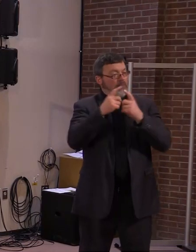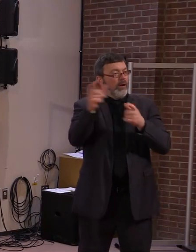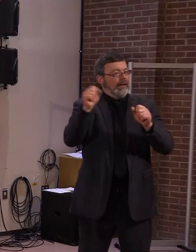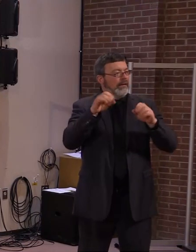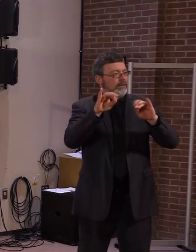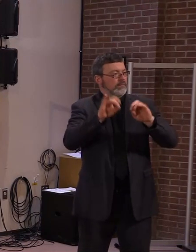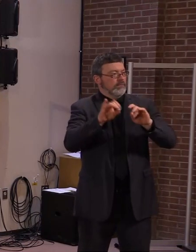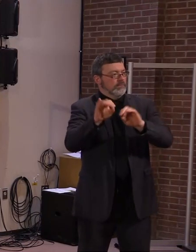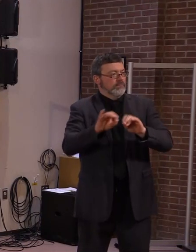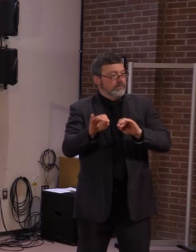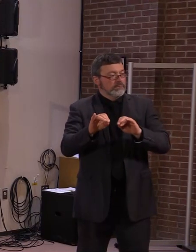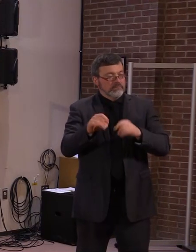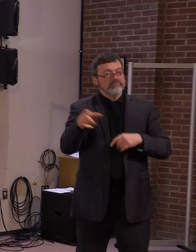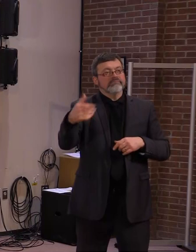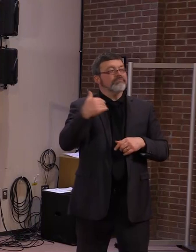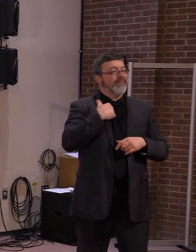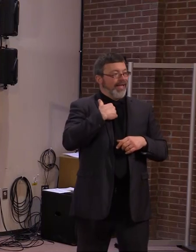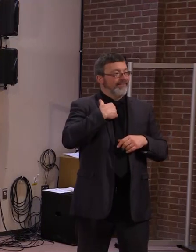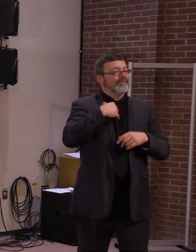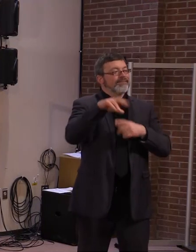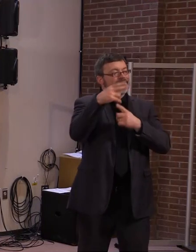to